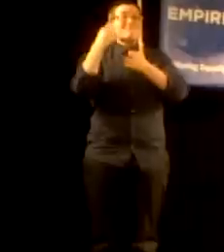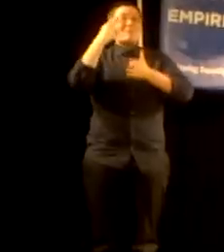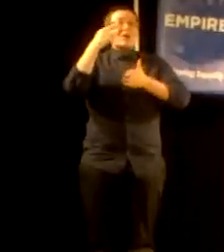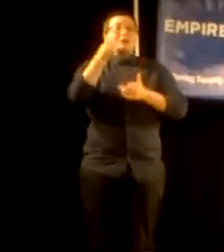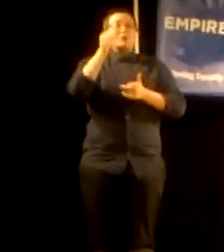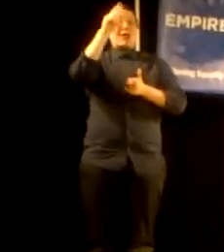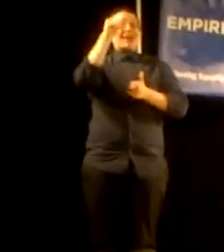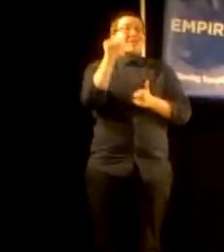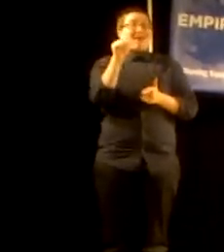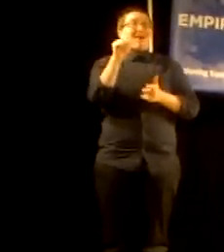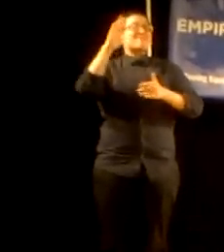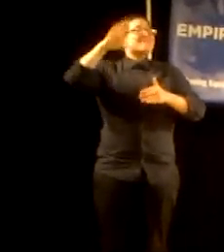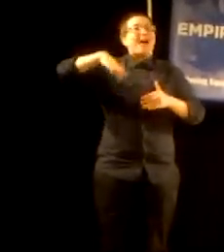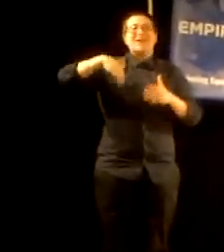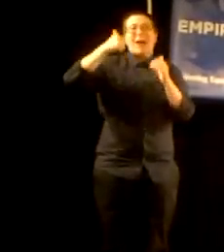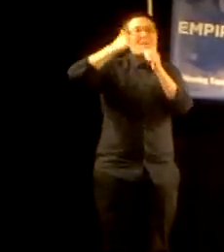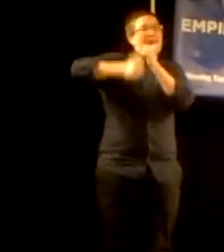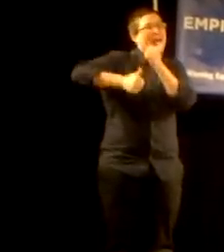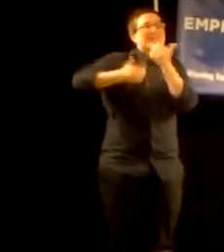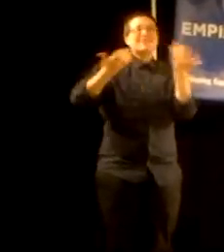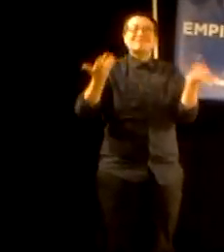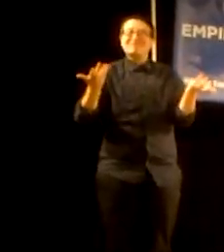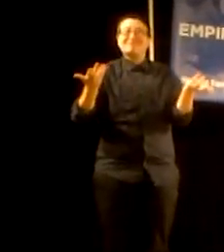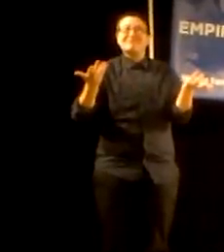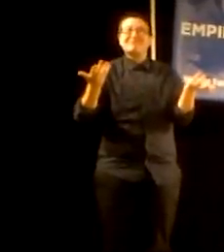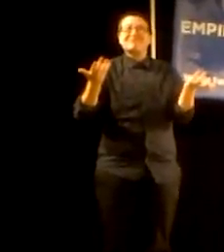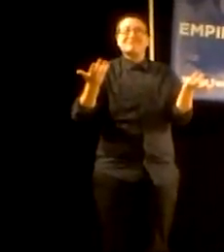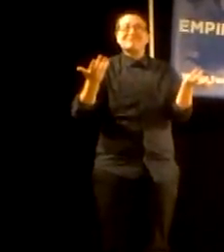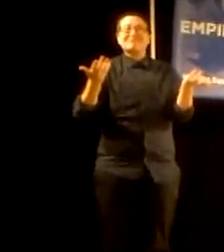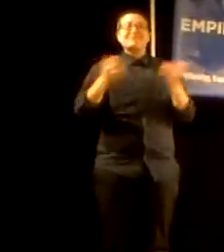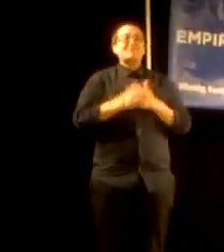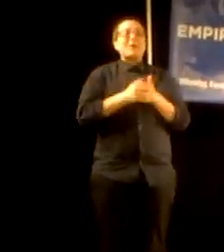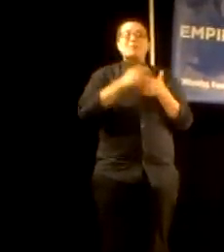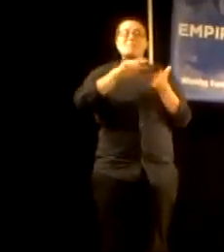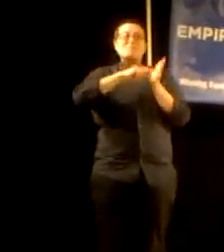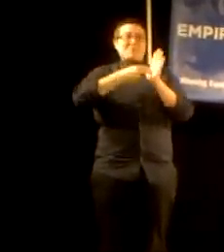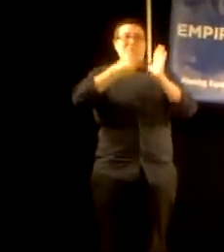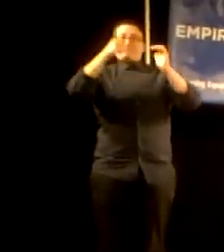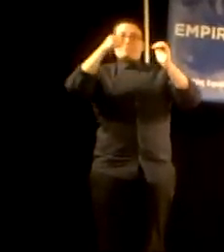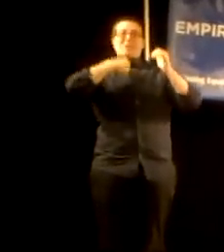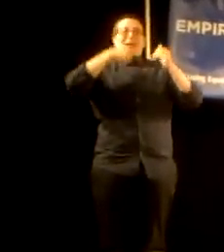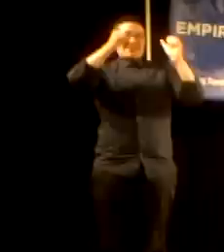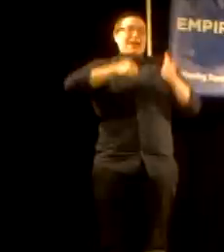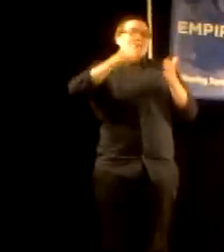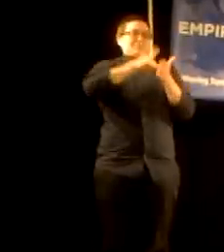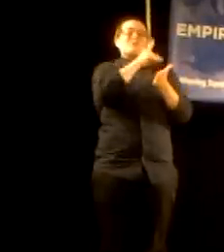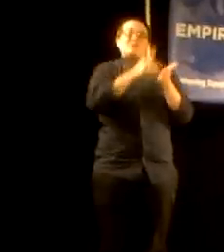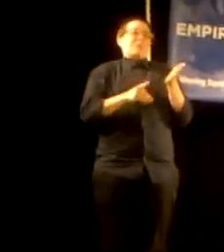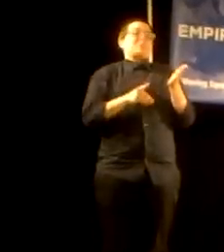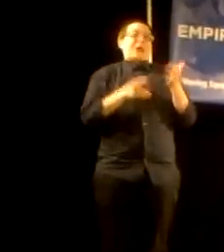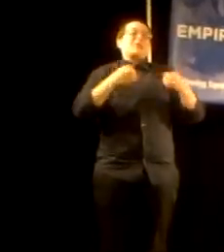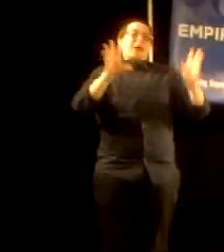-Discrimination Act, gender, into law, supports me being viewed as a second-class citizen,